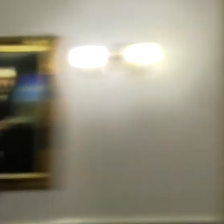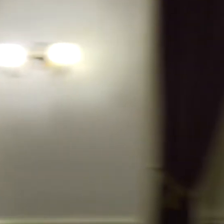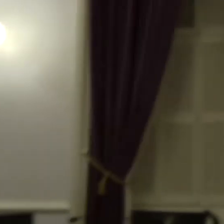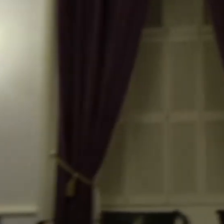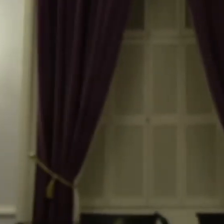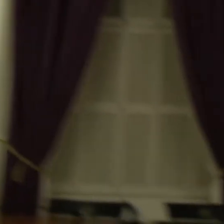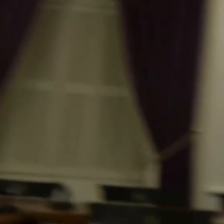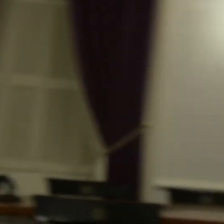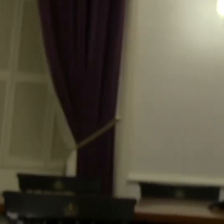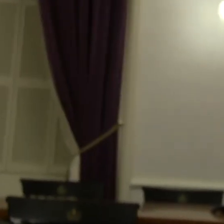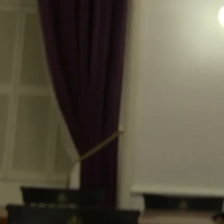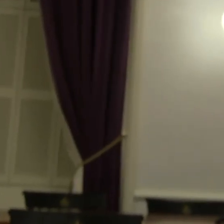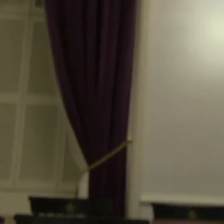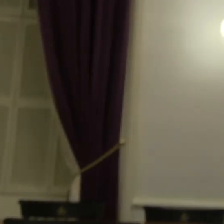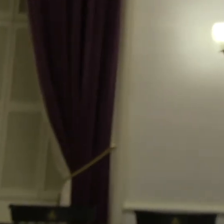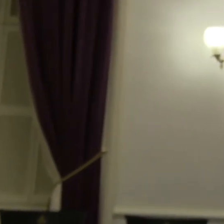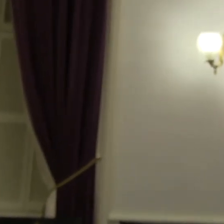for them.